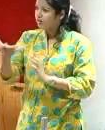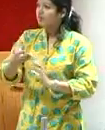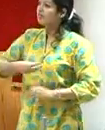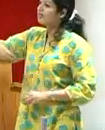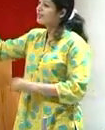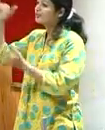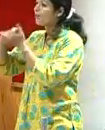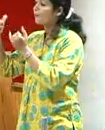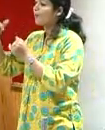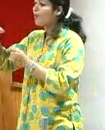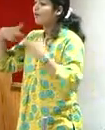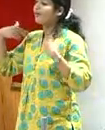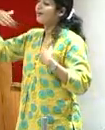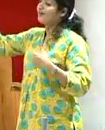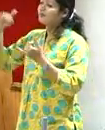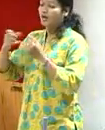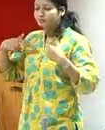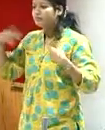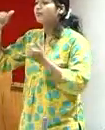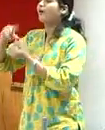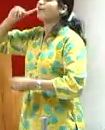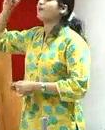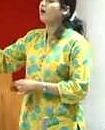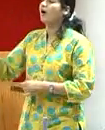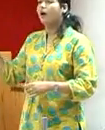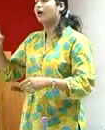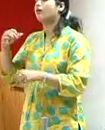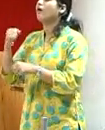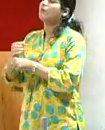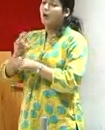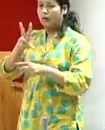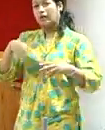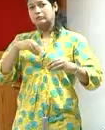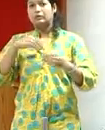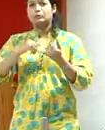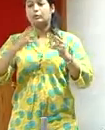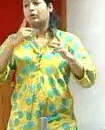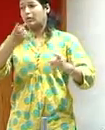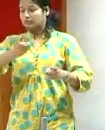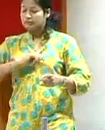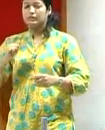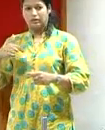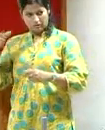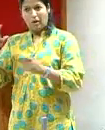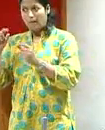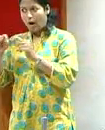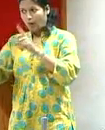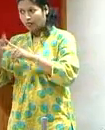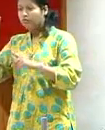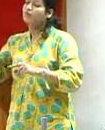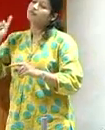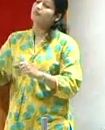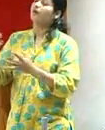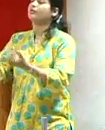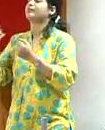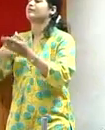disabilities includes technical and engineering jobs. And we showed that list to the government, to the court, and Justice Sikri came out with a lovely and